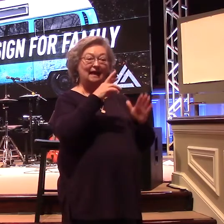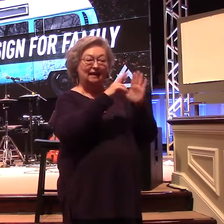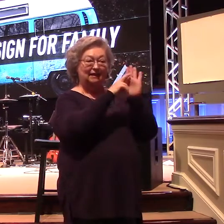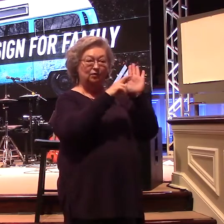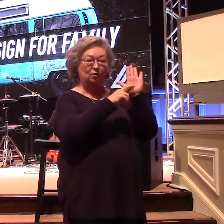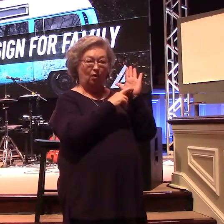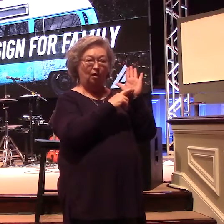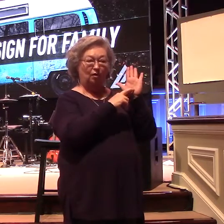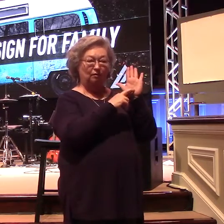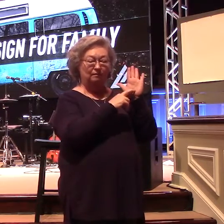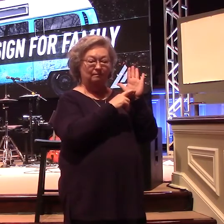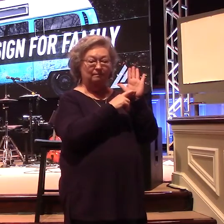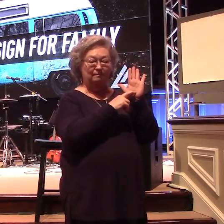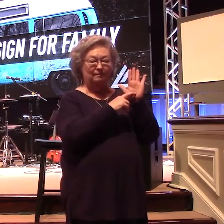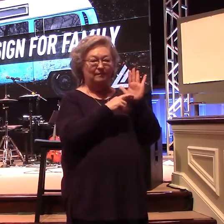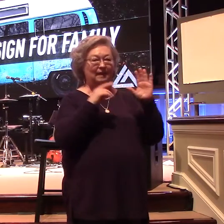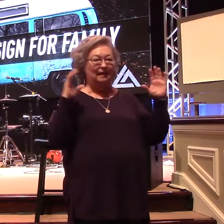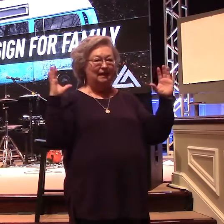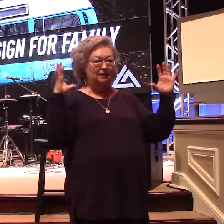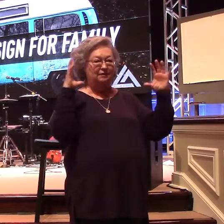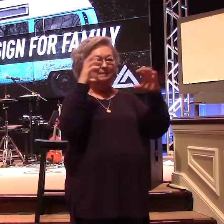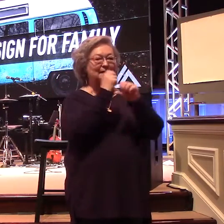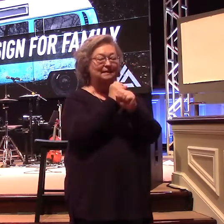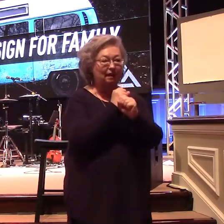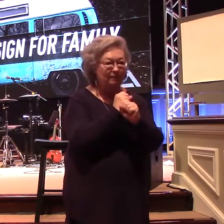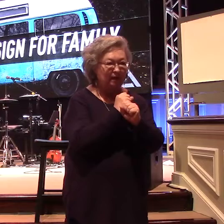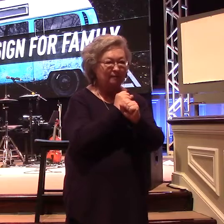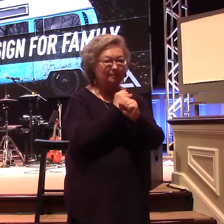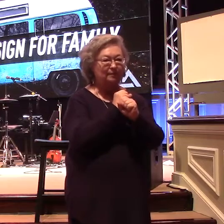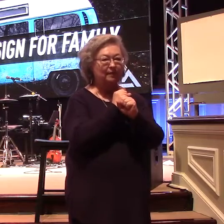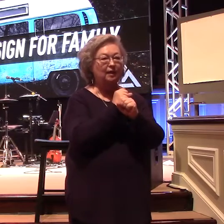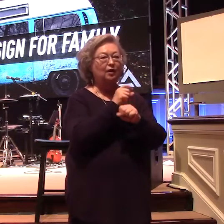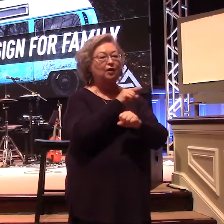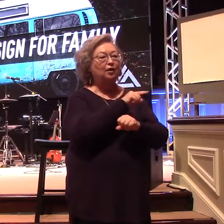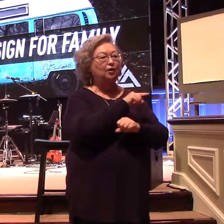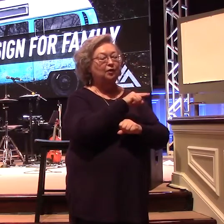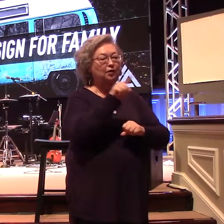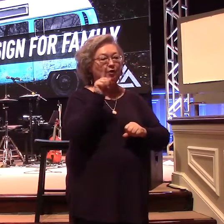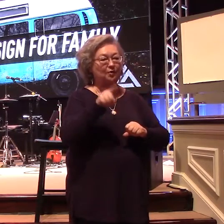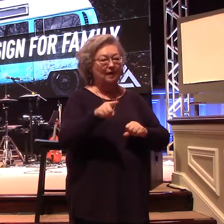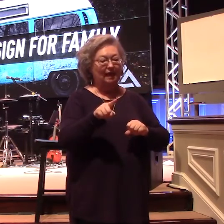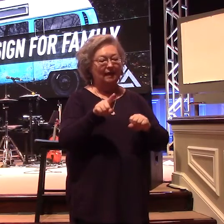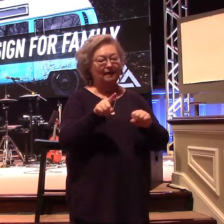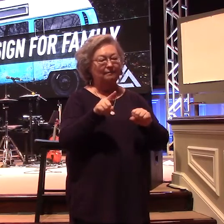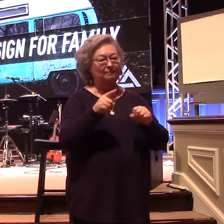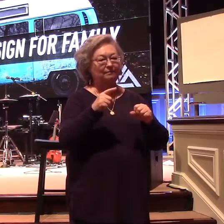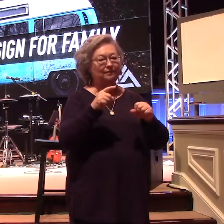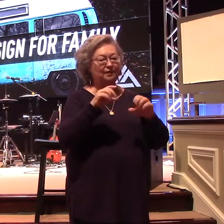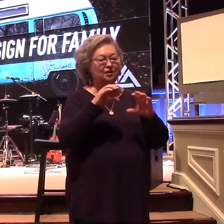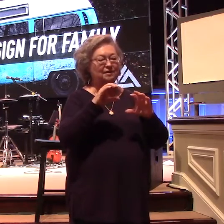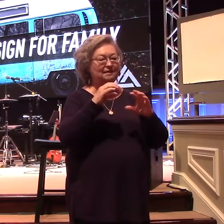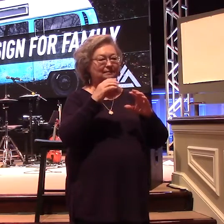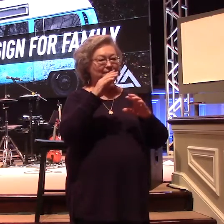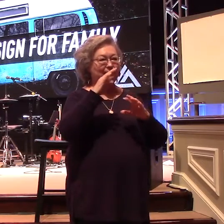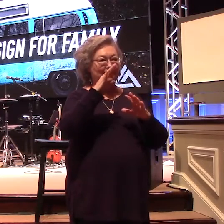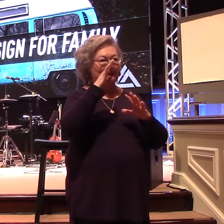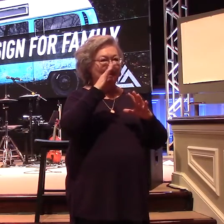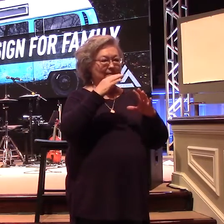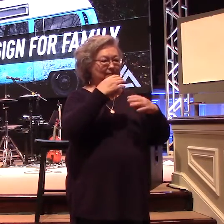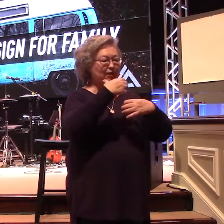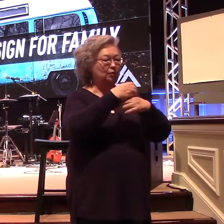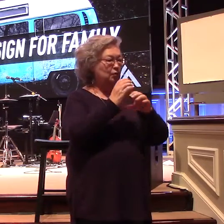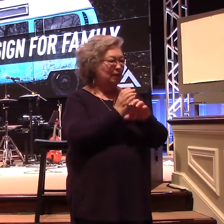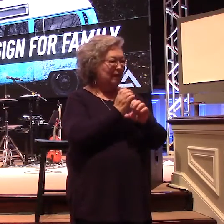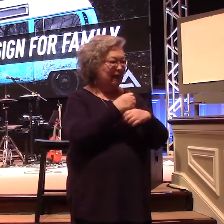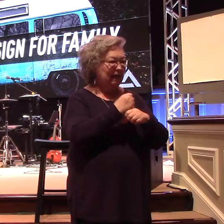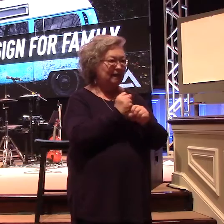I think we can sum it up like this. It's to create a submissive atmosphere. Create a submissive atmosphere in your home. Now,